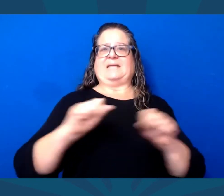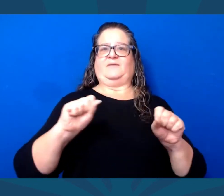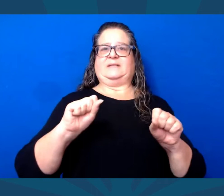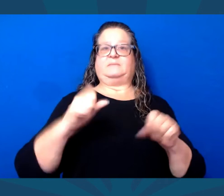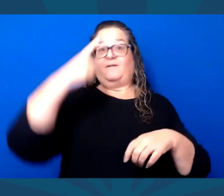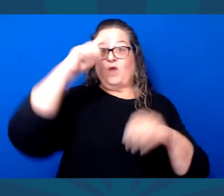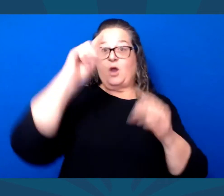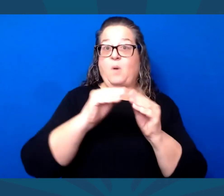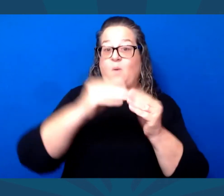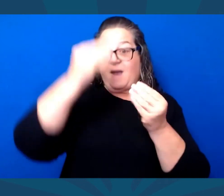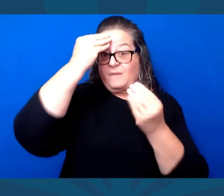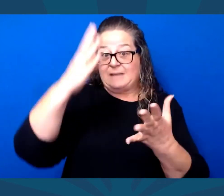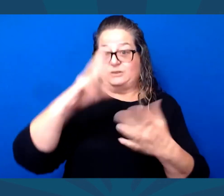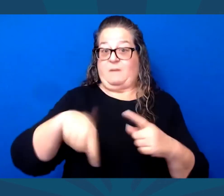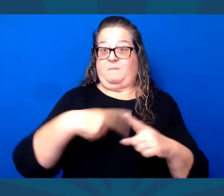safety.